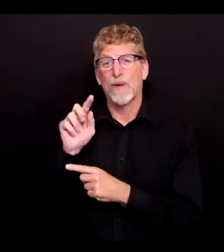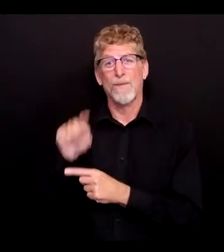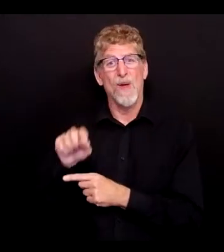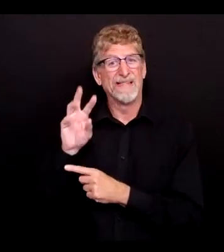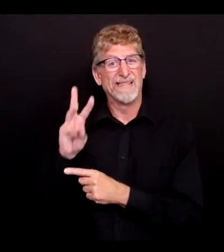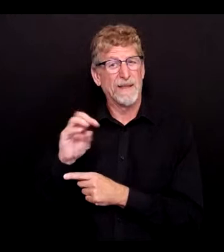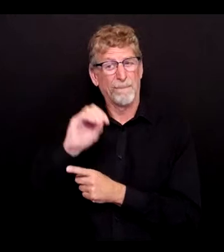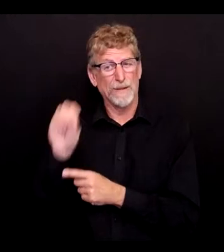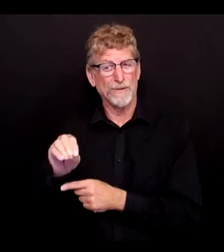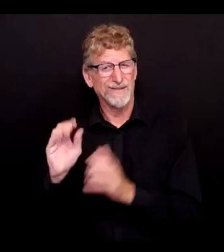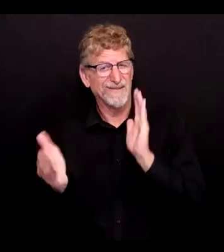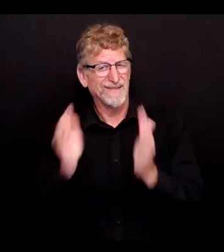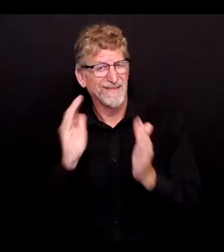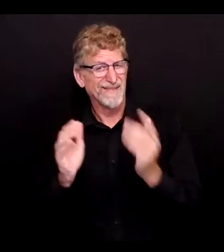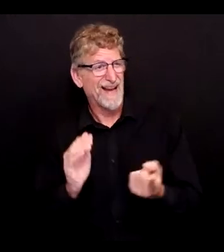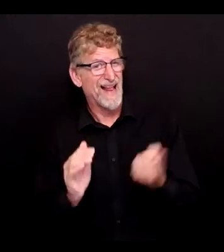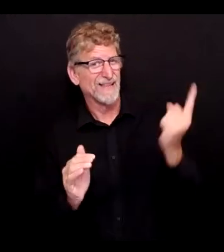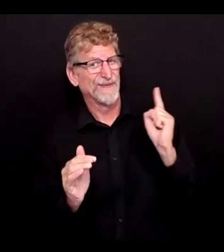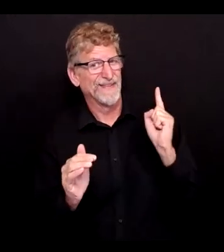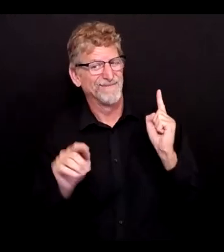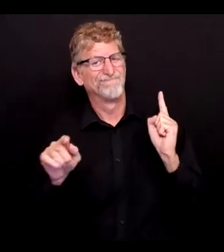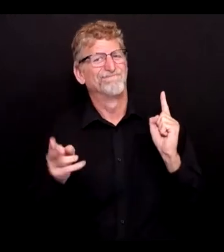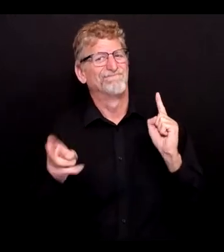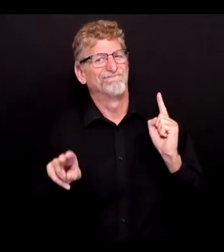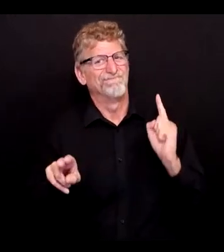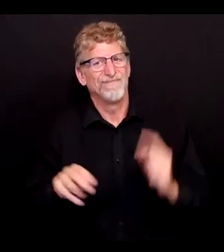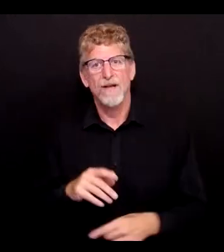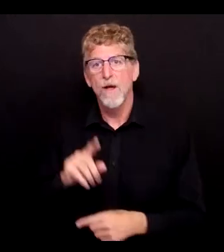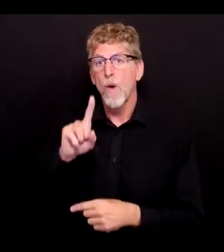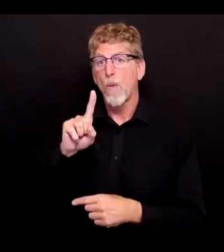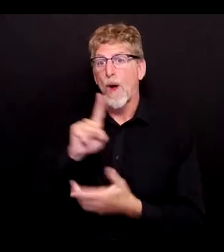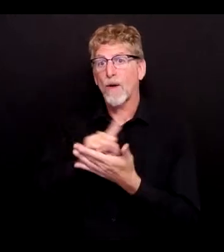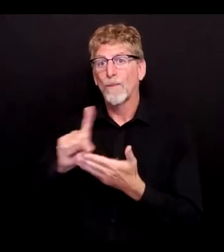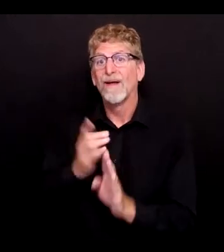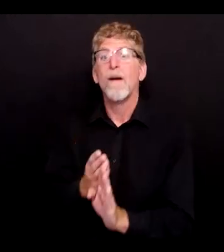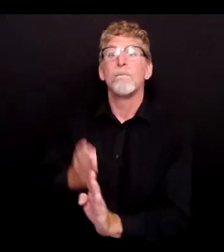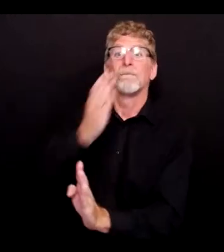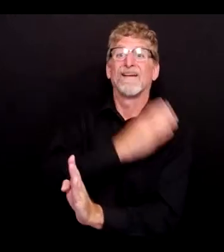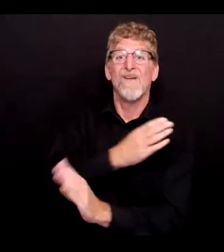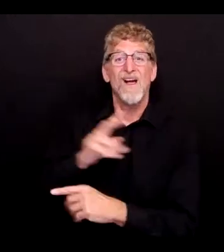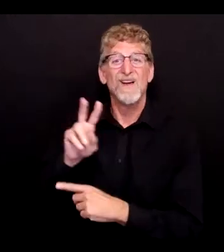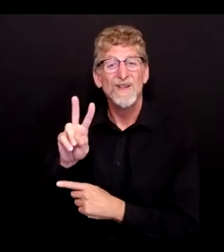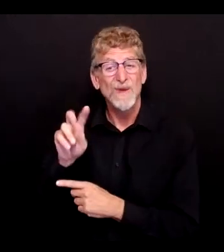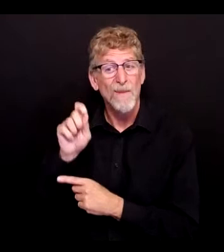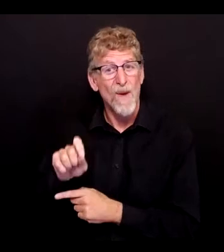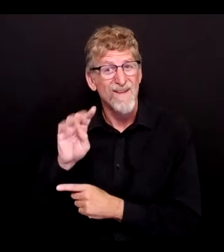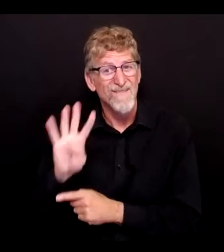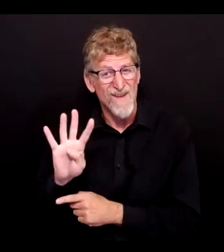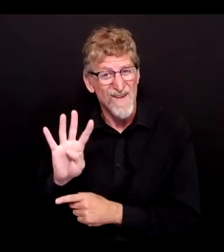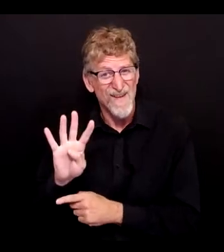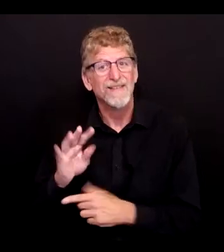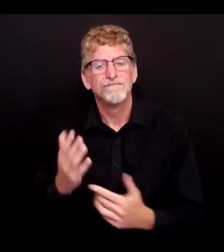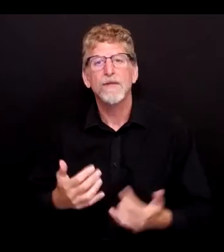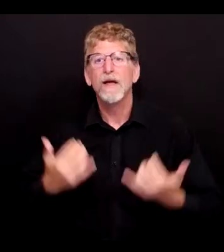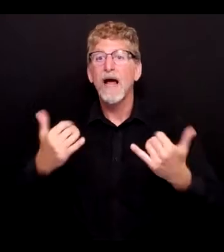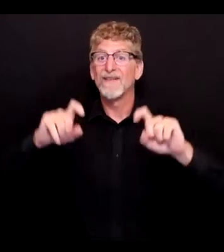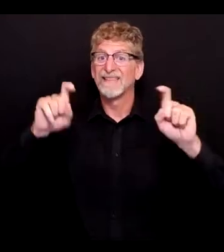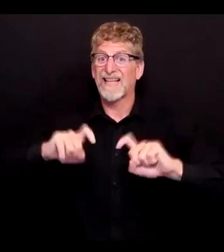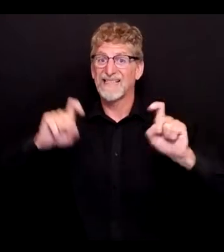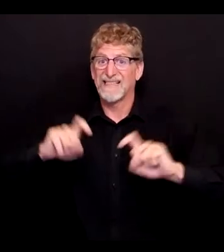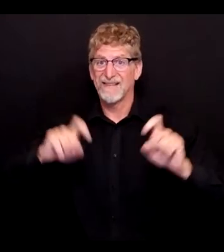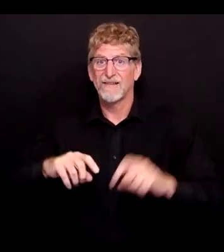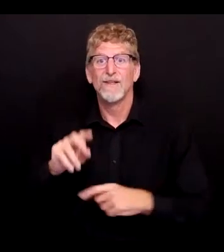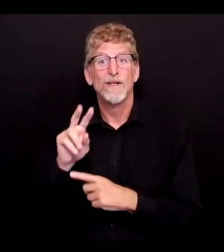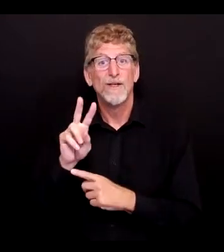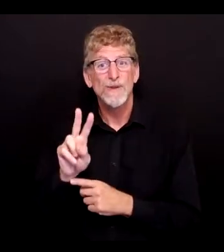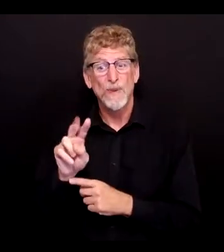from 2.4% the prior week. Testing volume is up 2.9%, up from 2.8% the